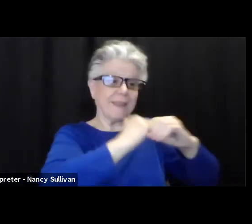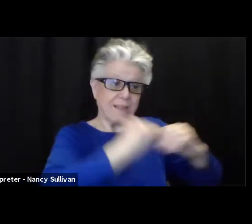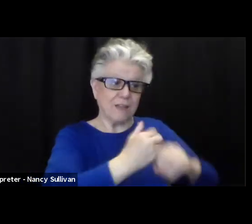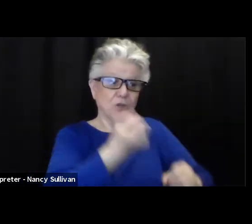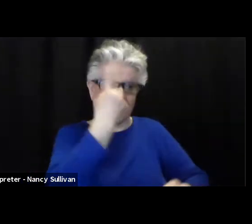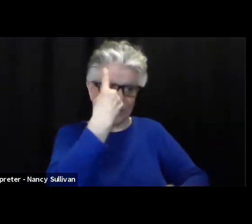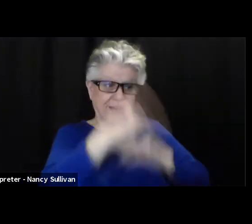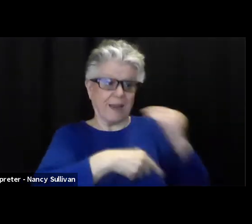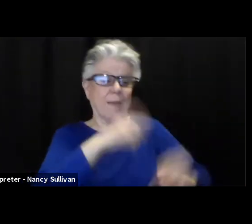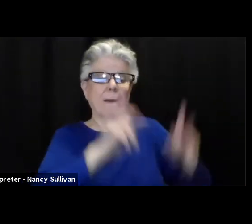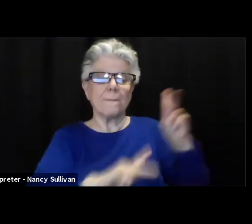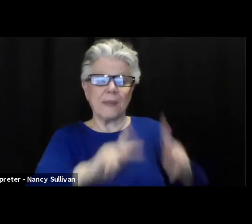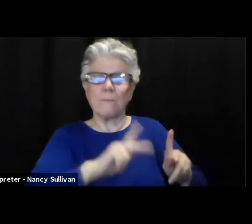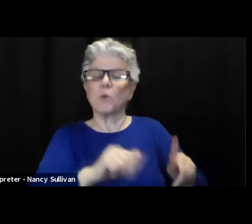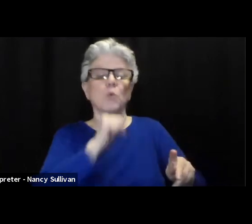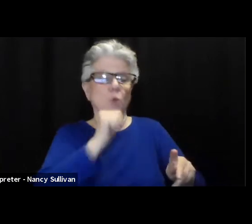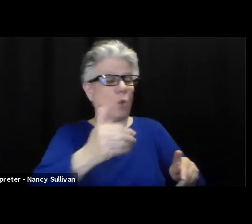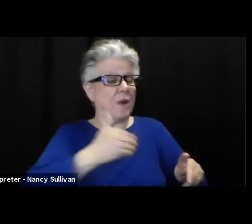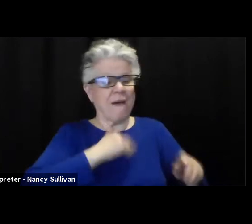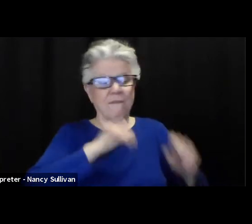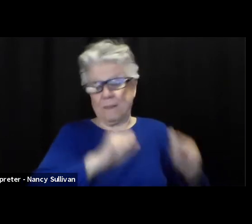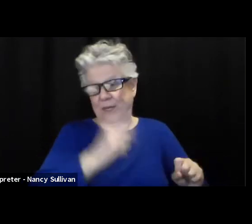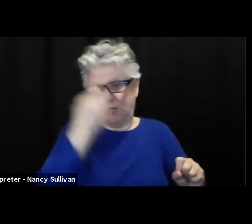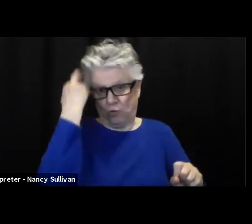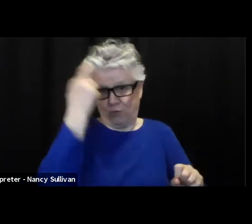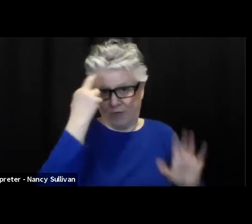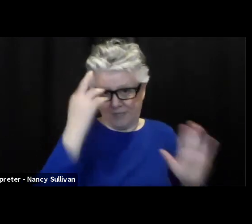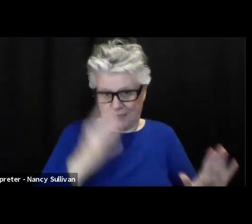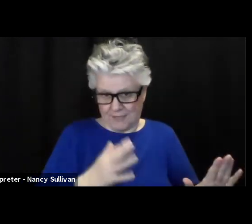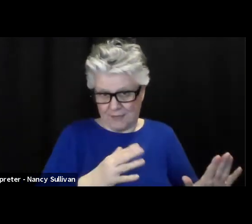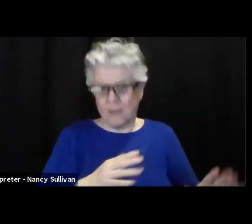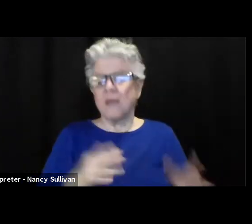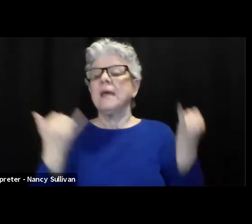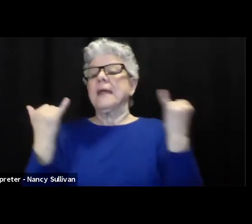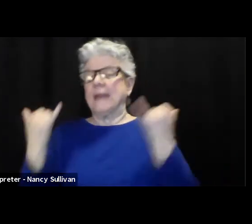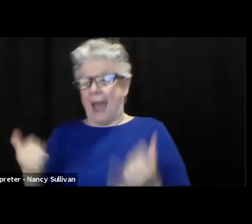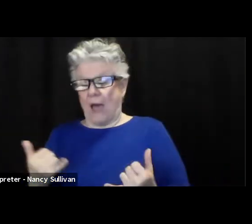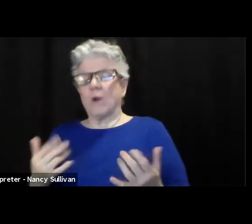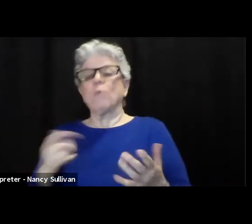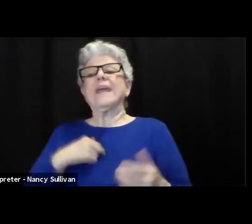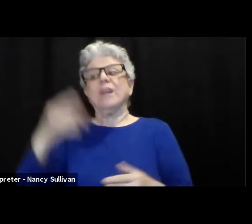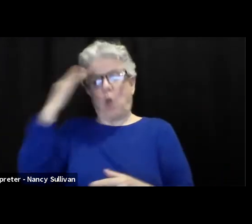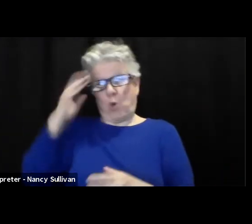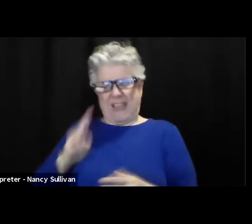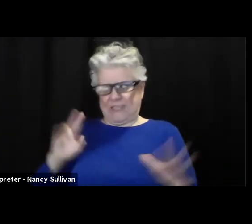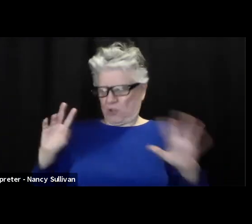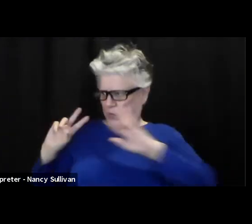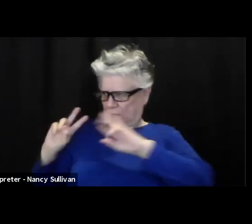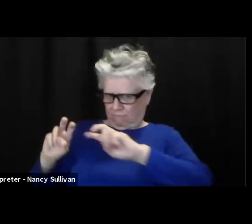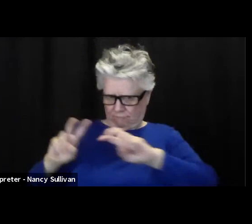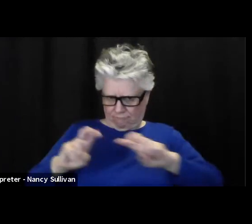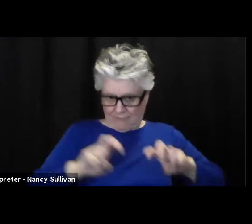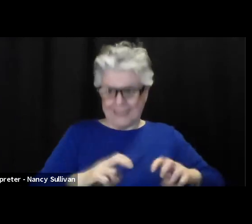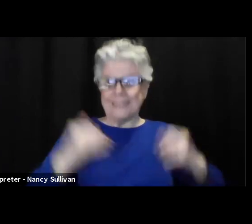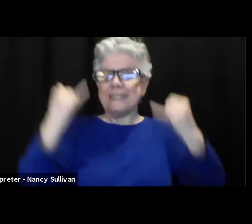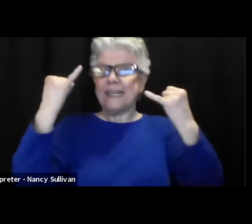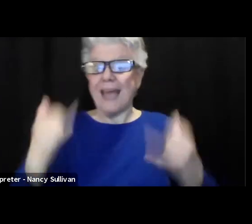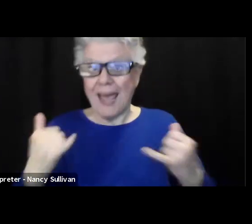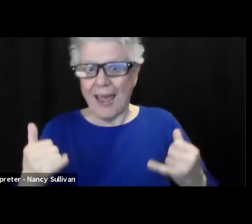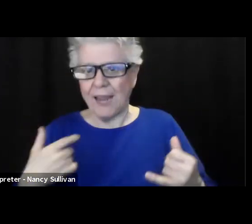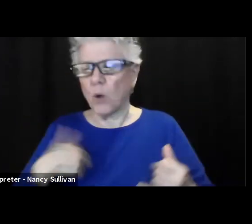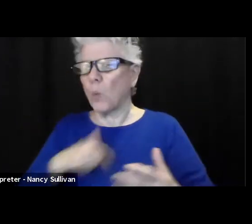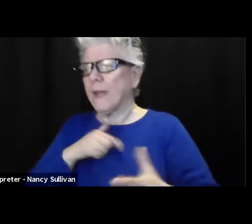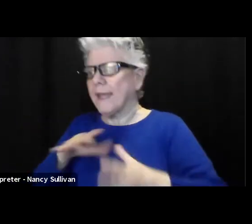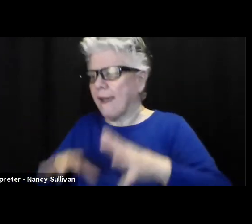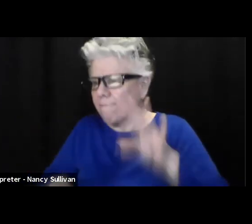reason. Now, knowing this history, we today have the opportunity to recover something that may have been